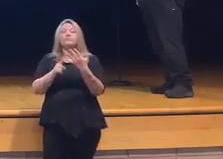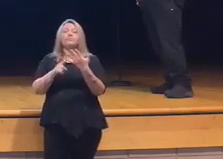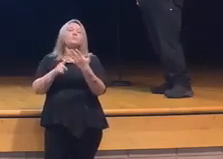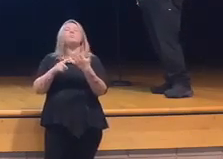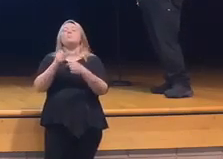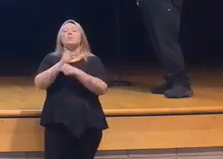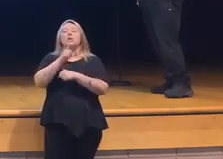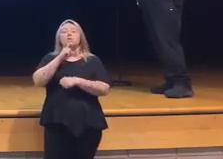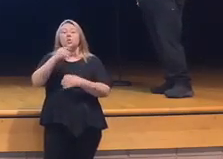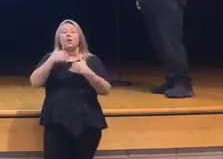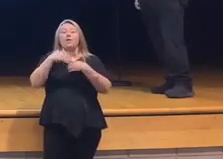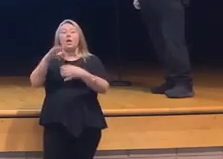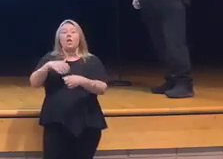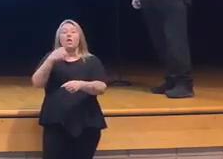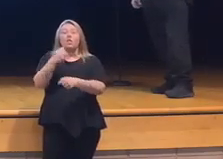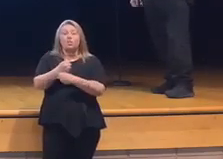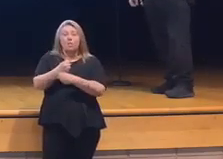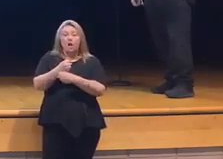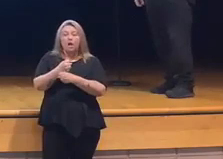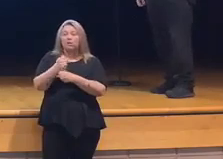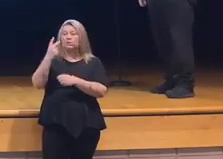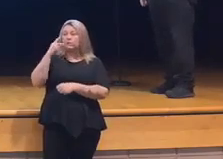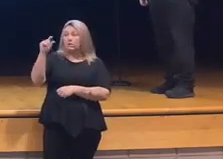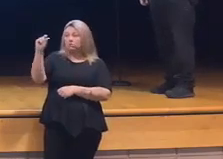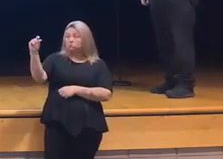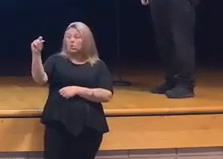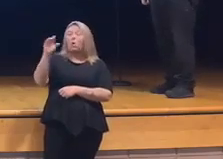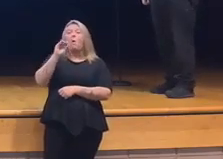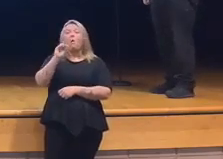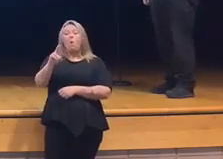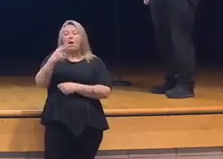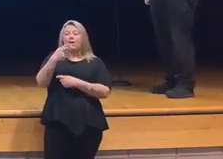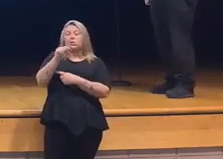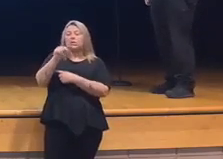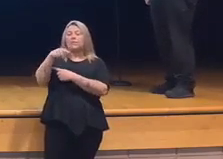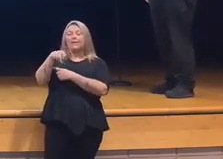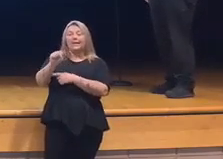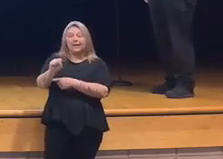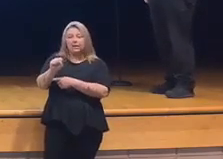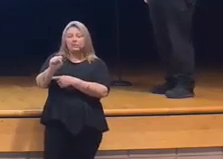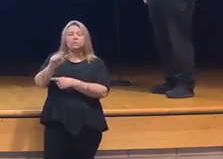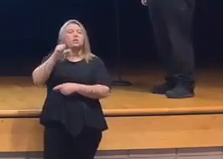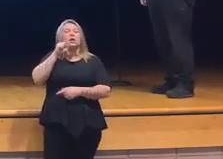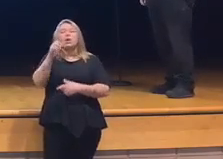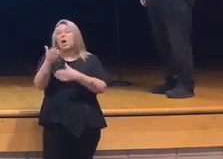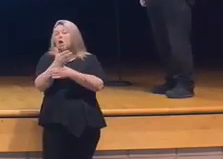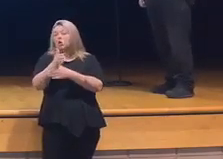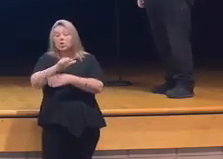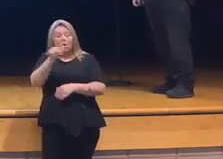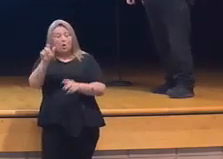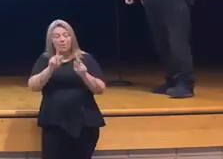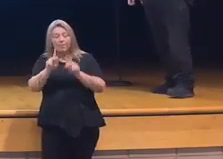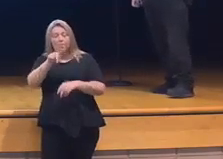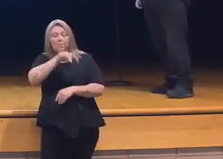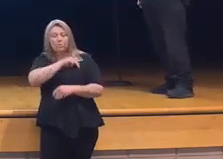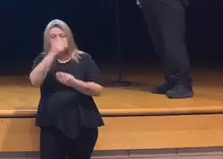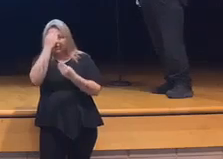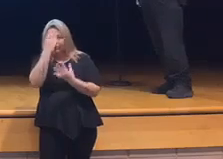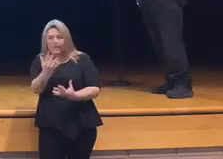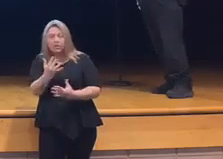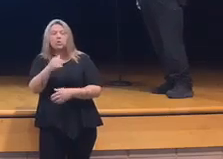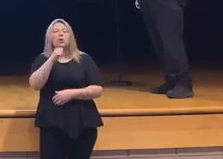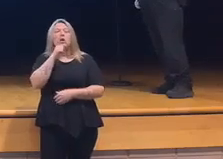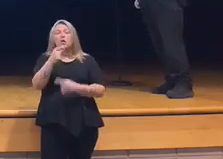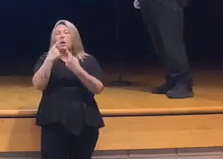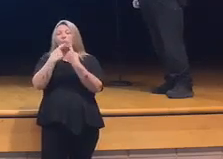lock symbol or HTTPS. Don't share anyone else's personal information. Don't share your